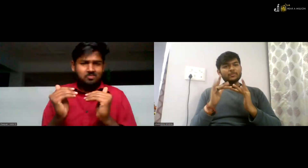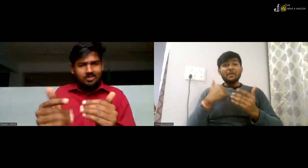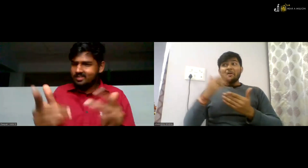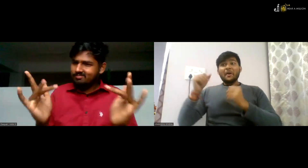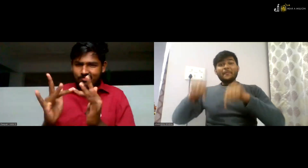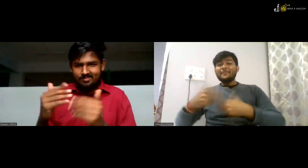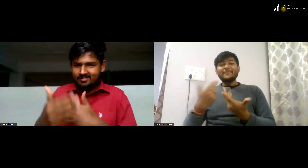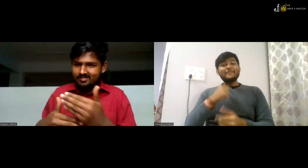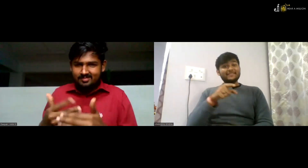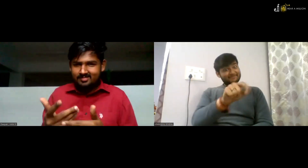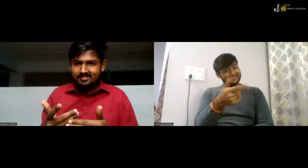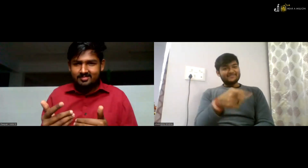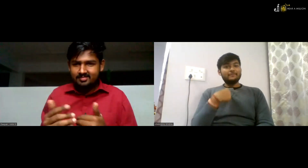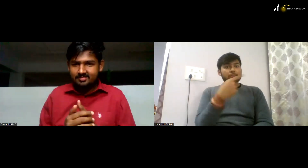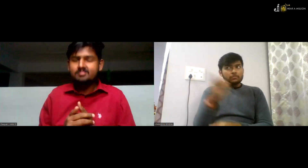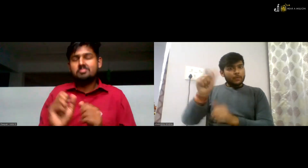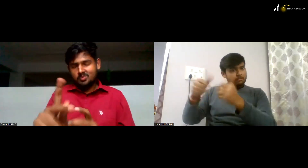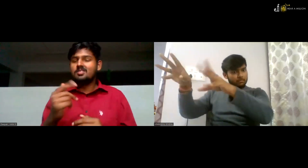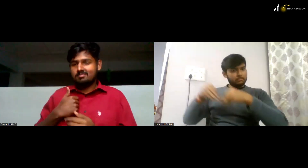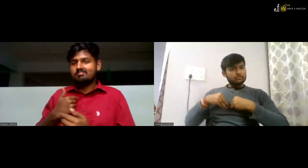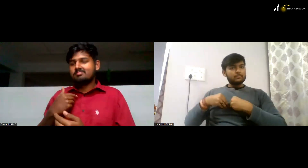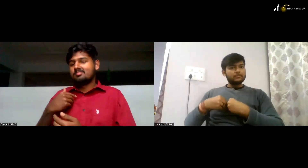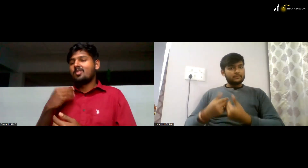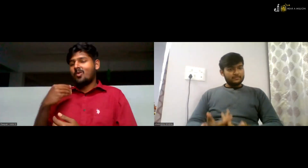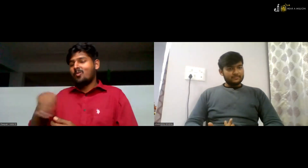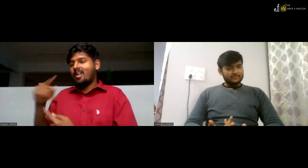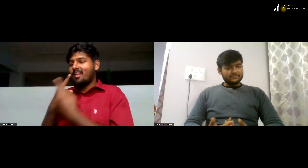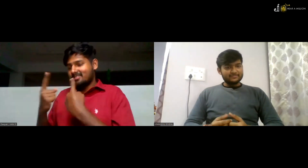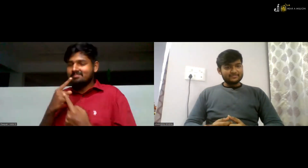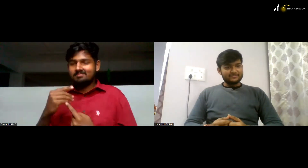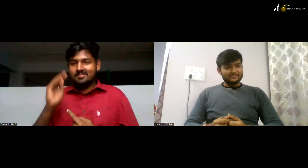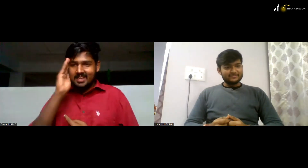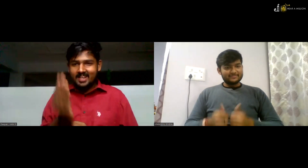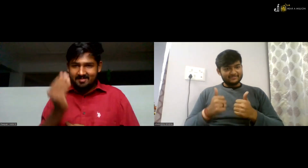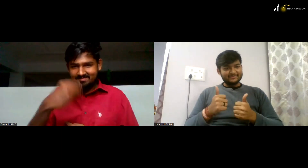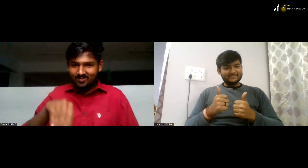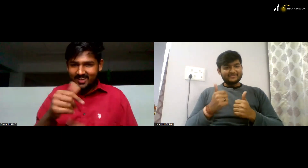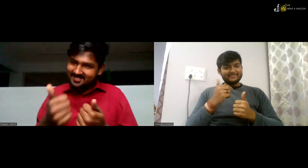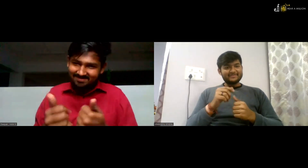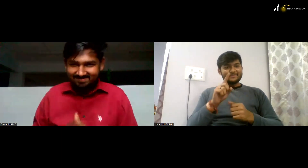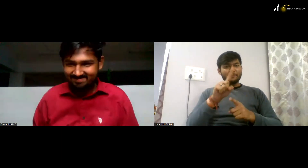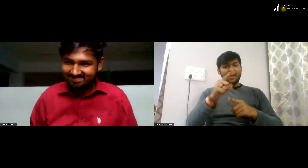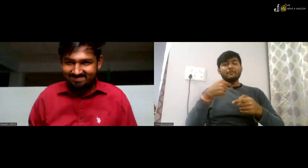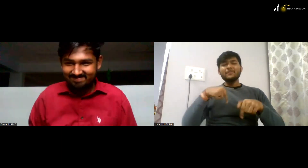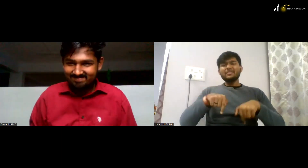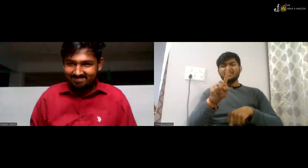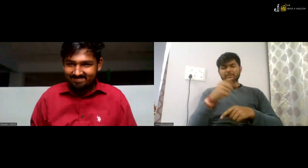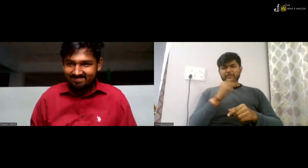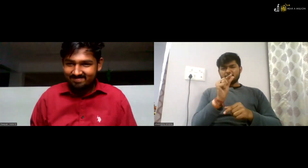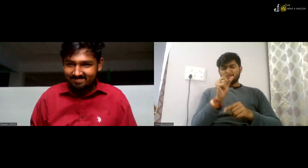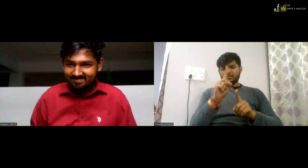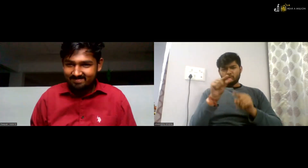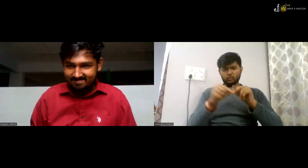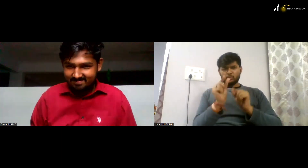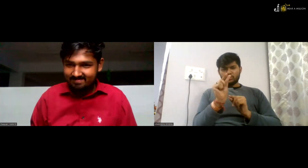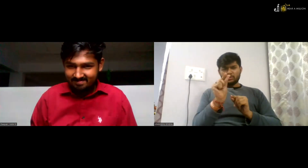with Rahul? Yes, you can connect with Rahul correctly. I mean, directly with him. I shall ask him, then I will update you.